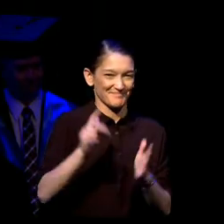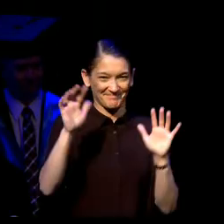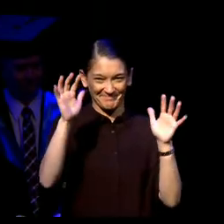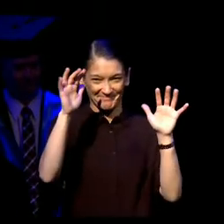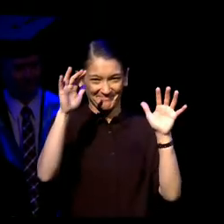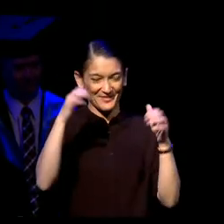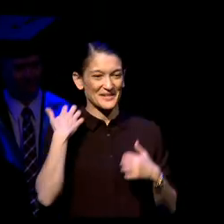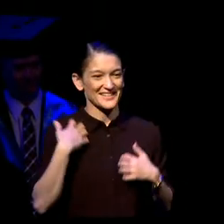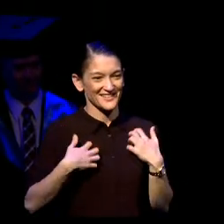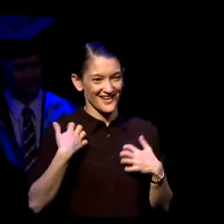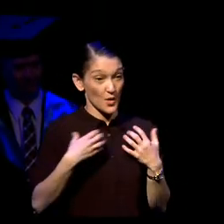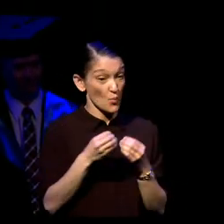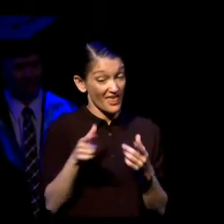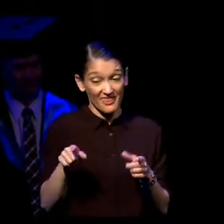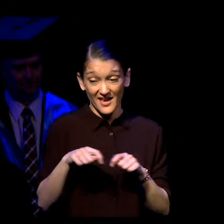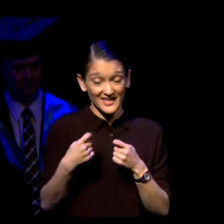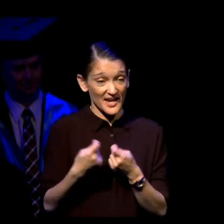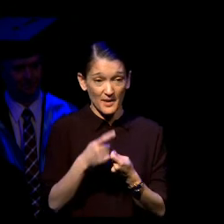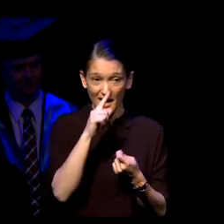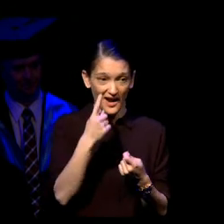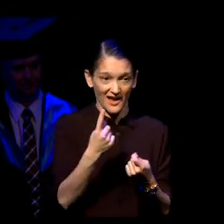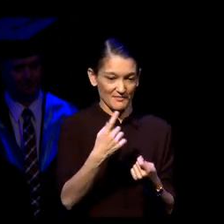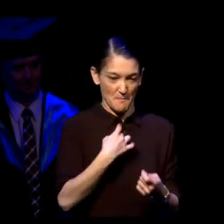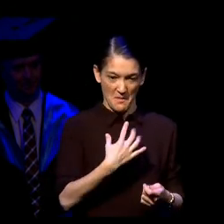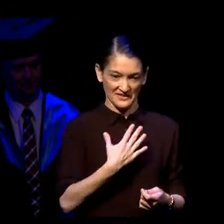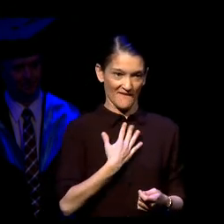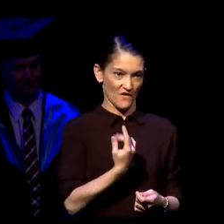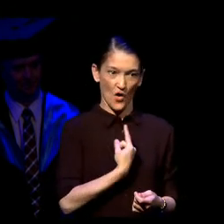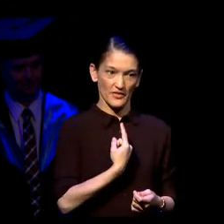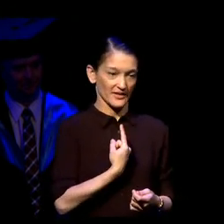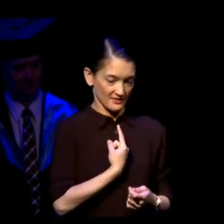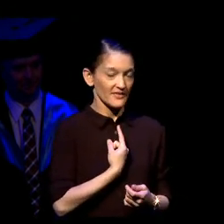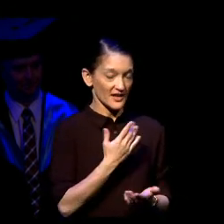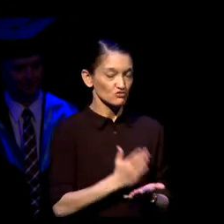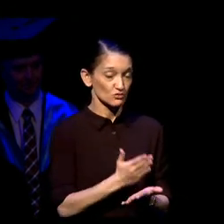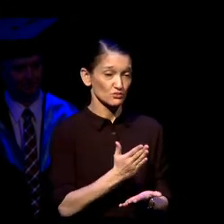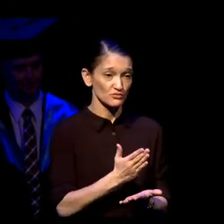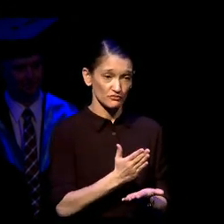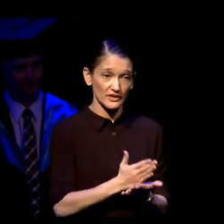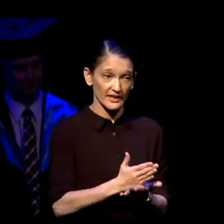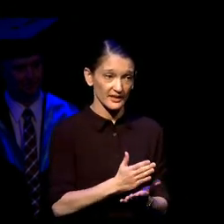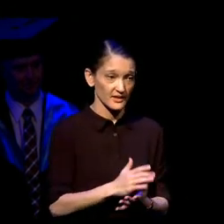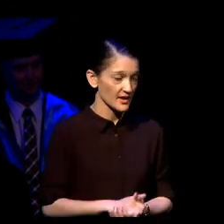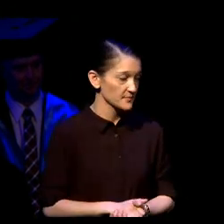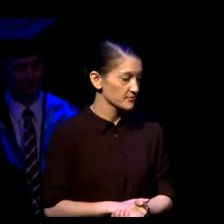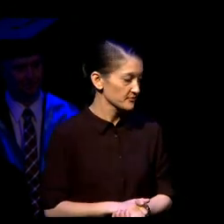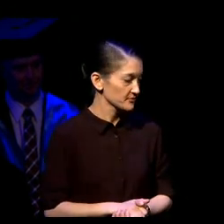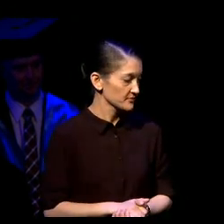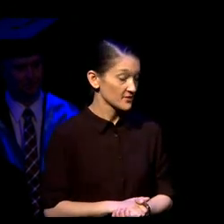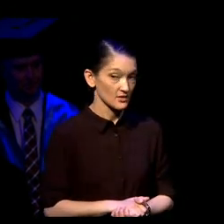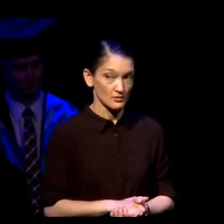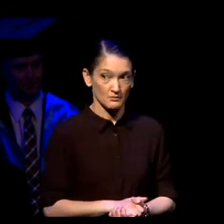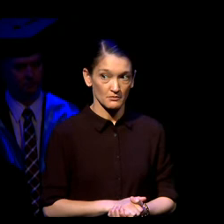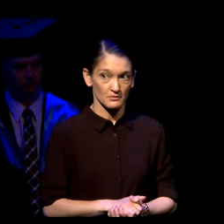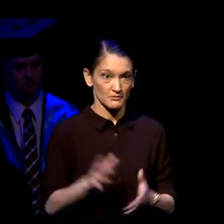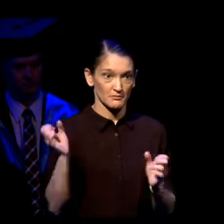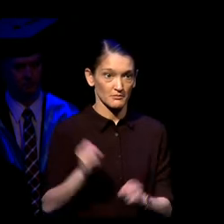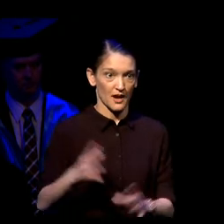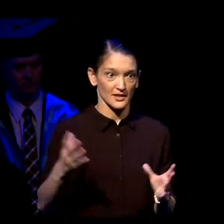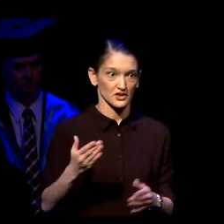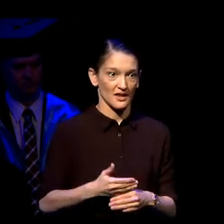Because without them, I wouldn't be here today. And that's very genuine. So in the last year...